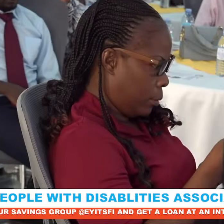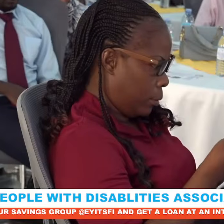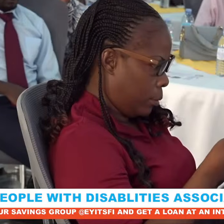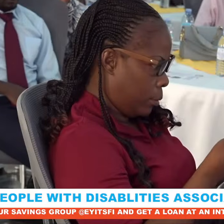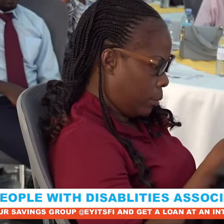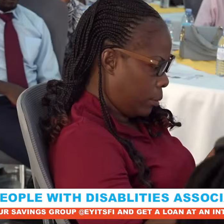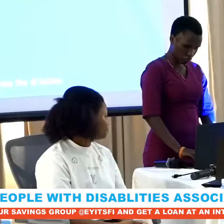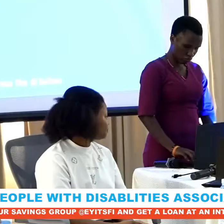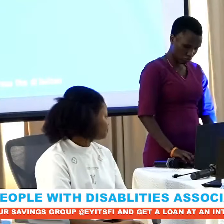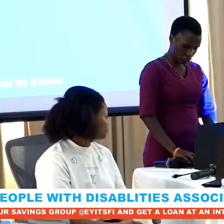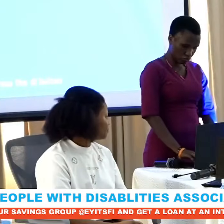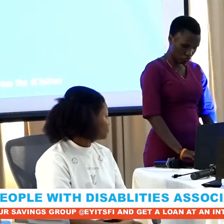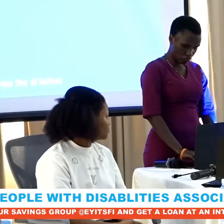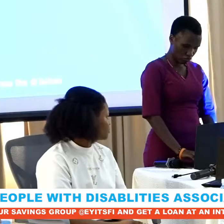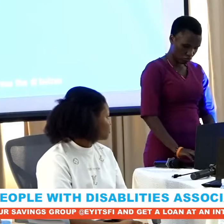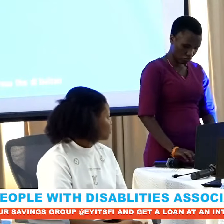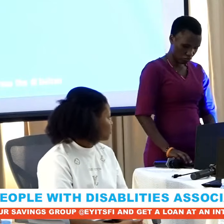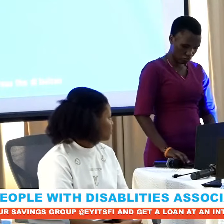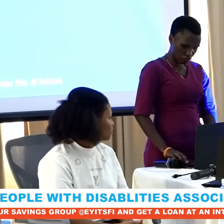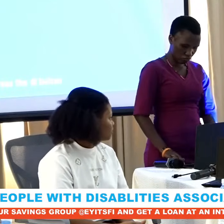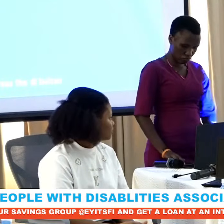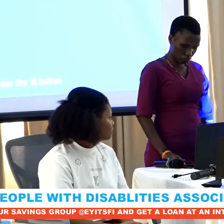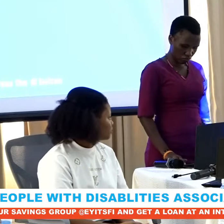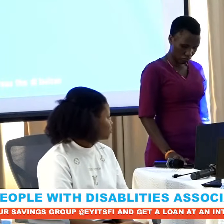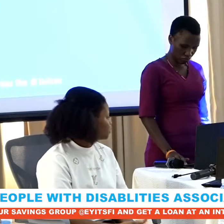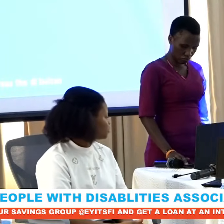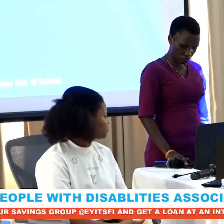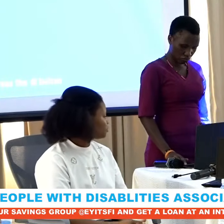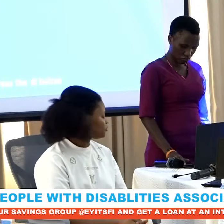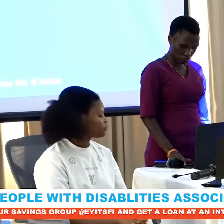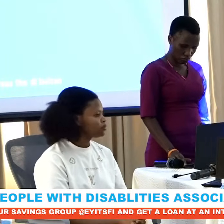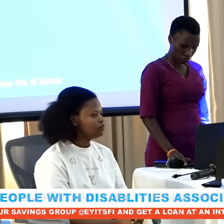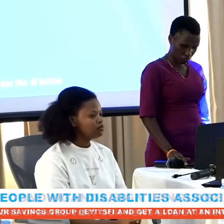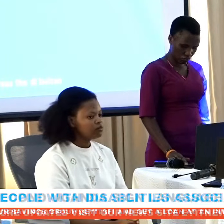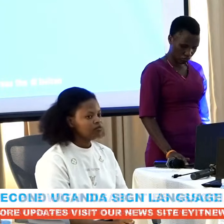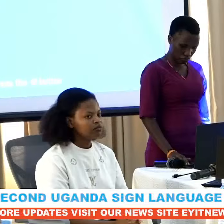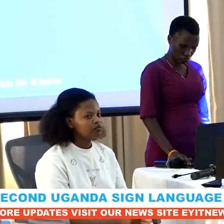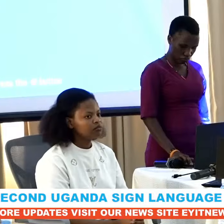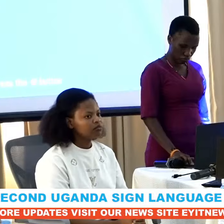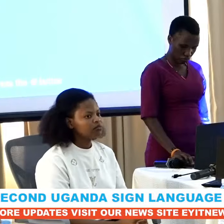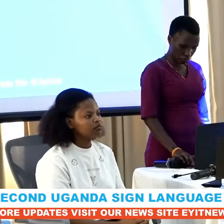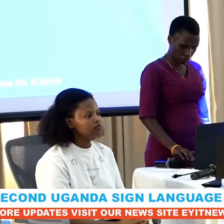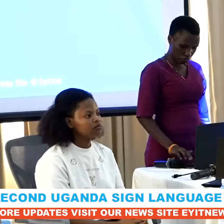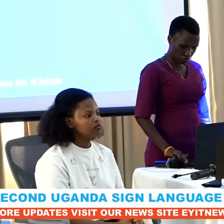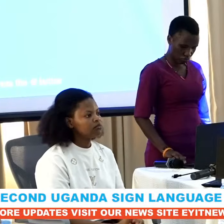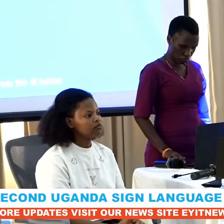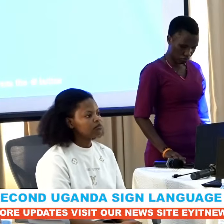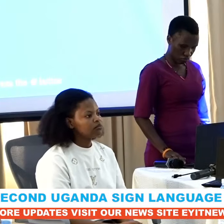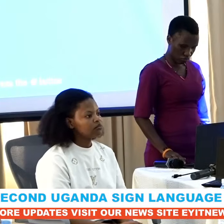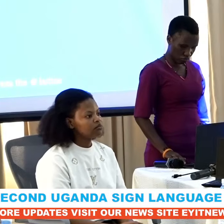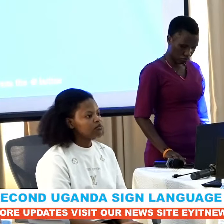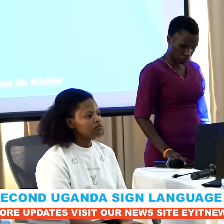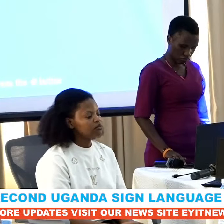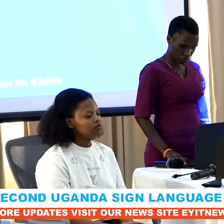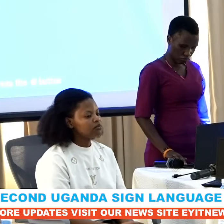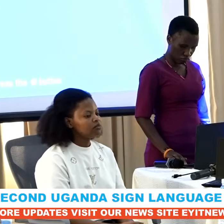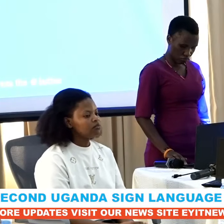Windows M, desktop, folder view, list view, not selected, this PC, 1 of 68. To move the items, use the arrow keys to edit the select, enter.